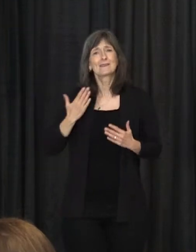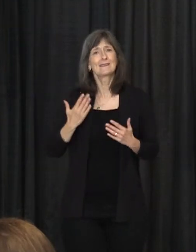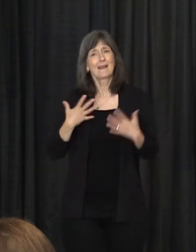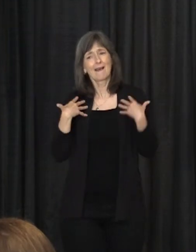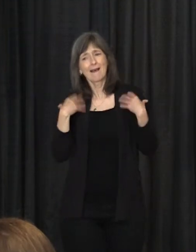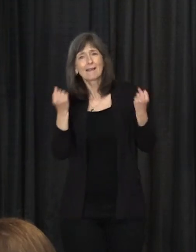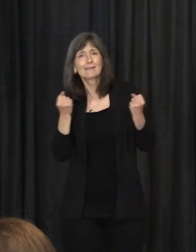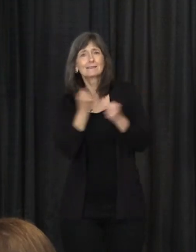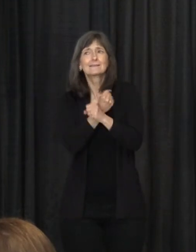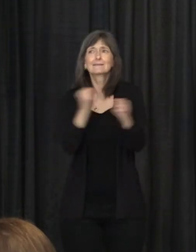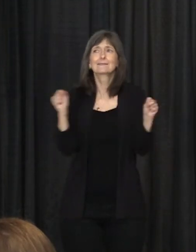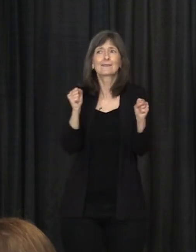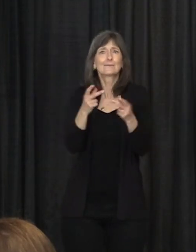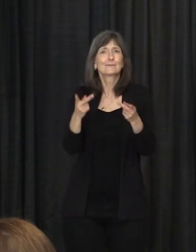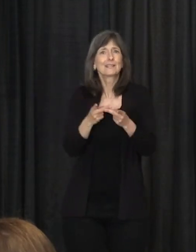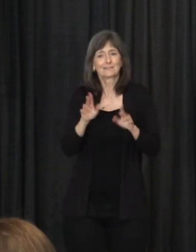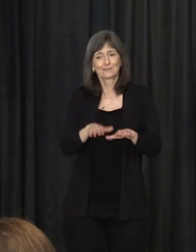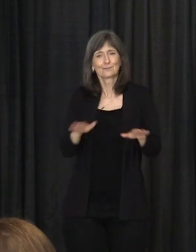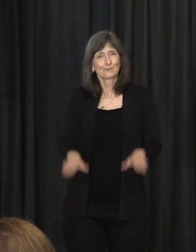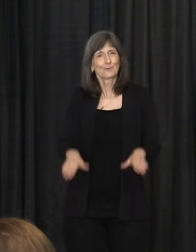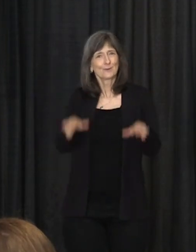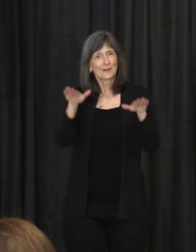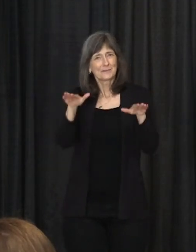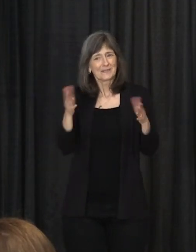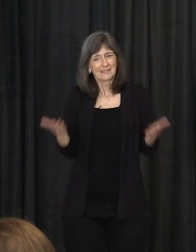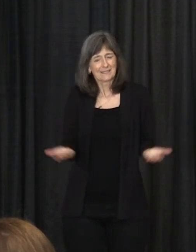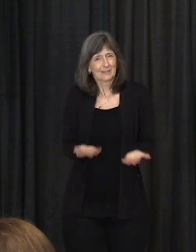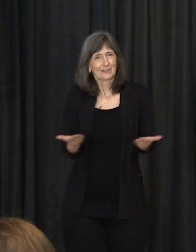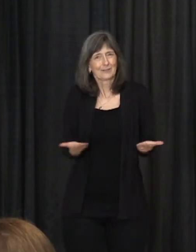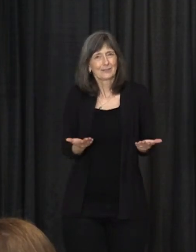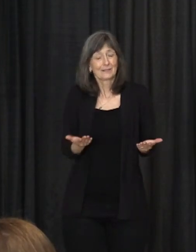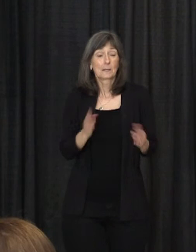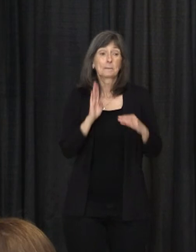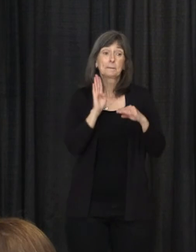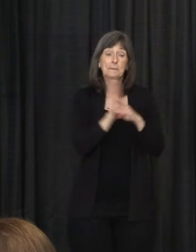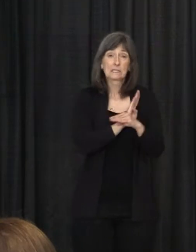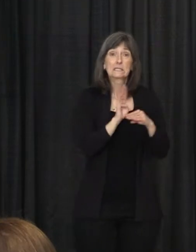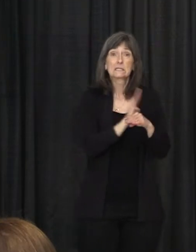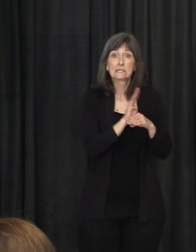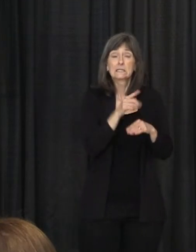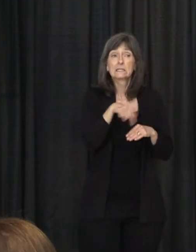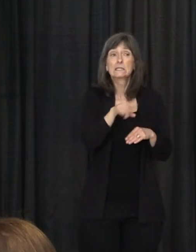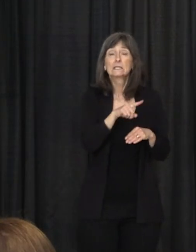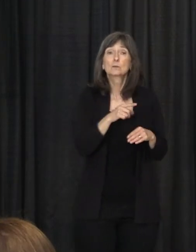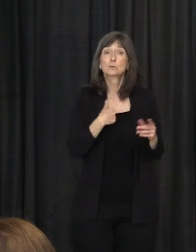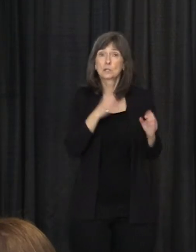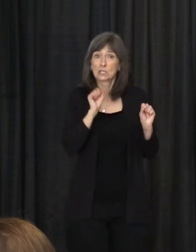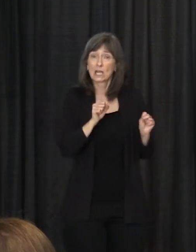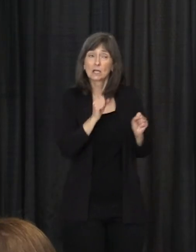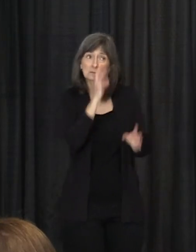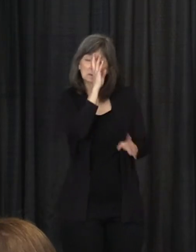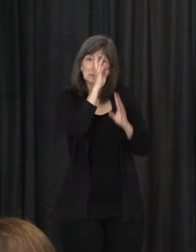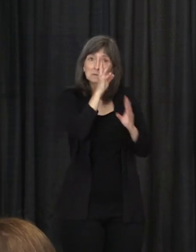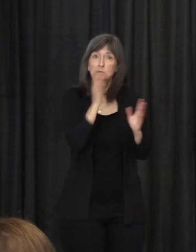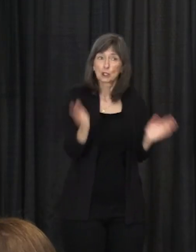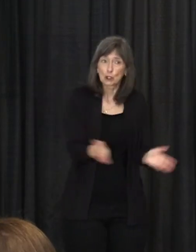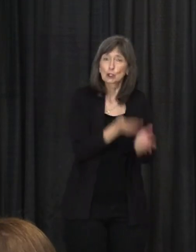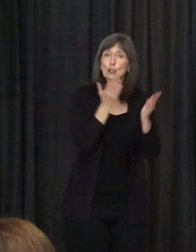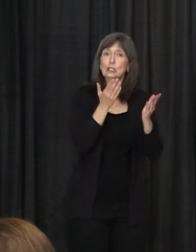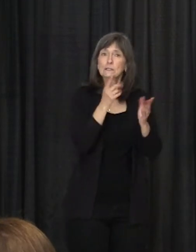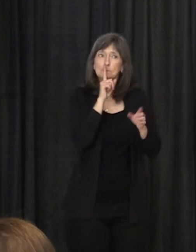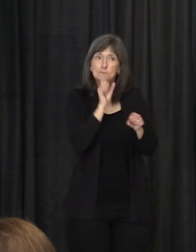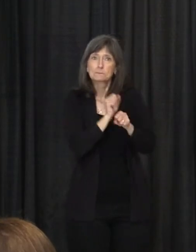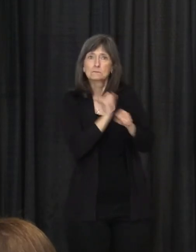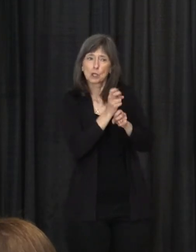place for children to grow up. We offer a business environment where imagination, determination,